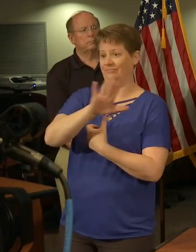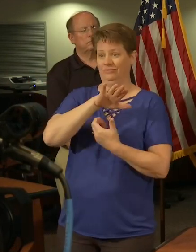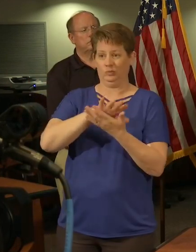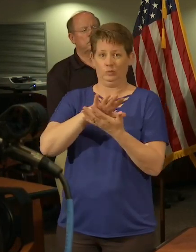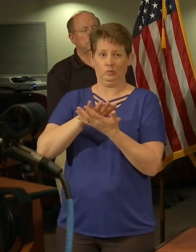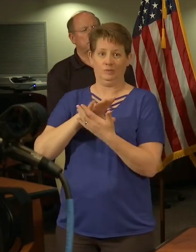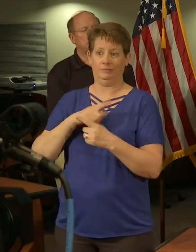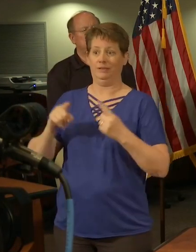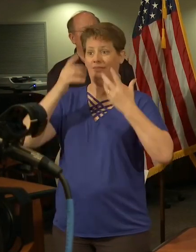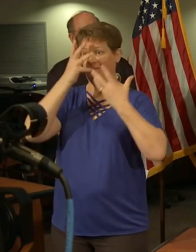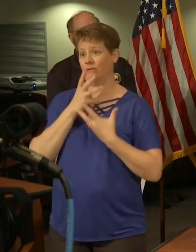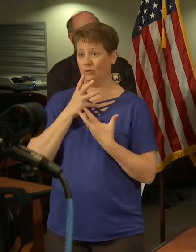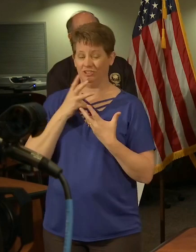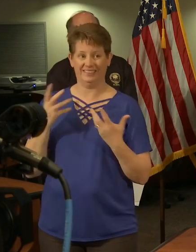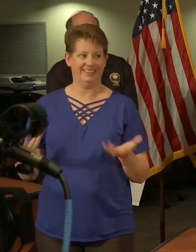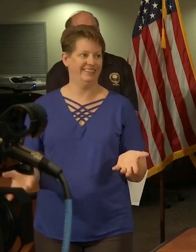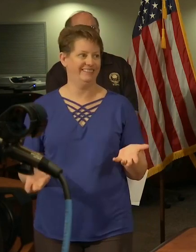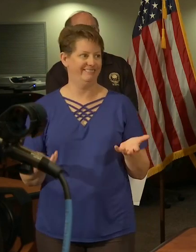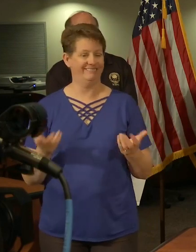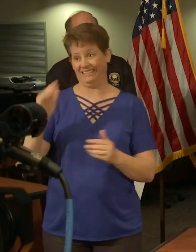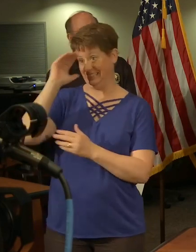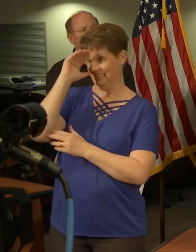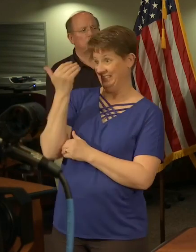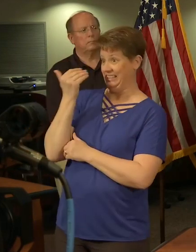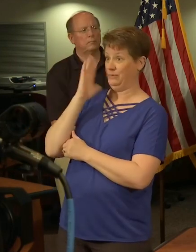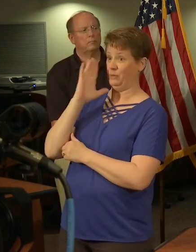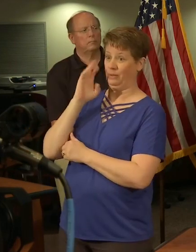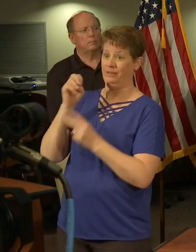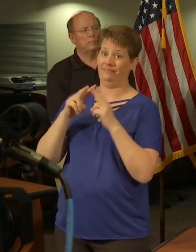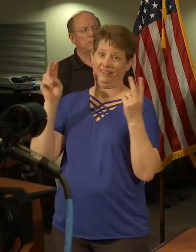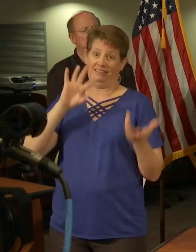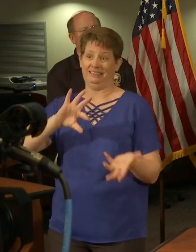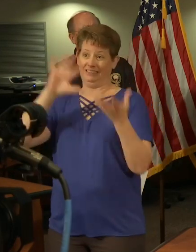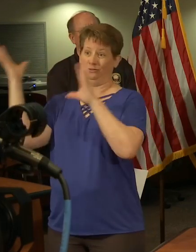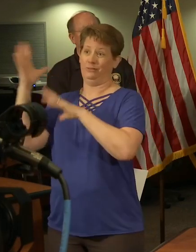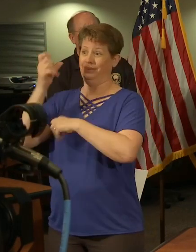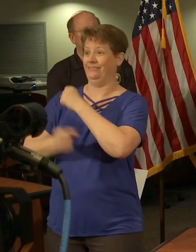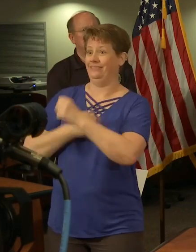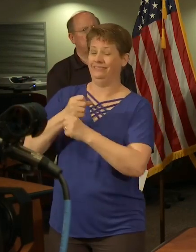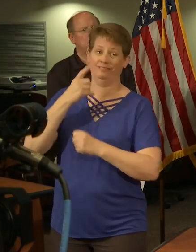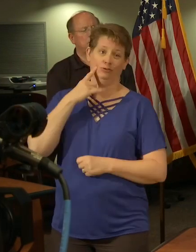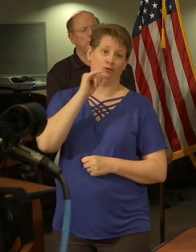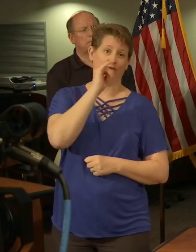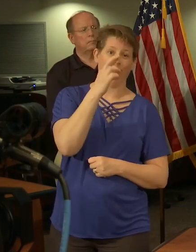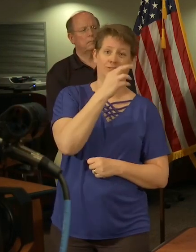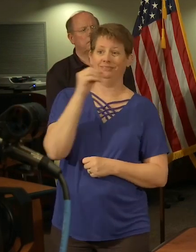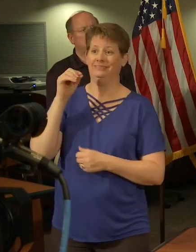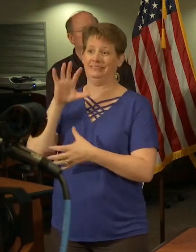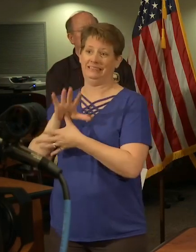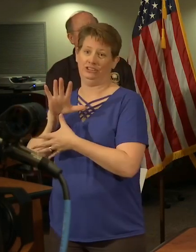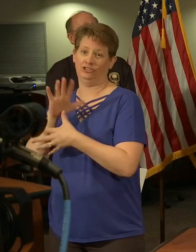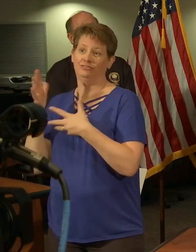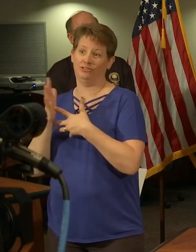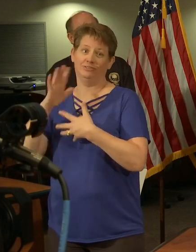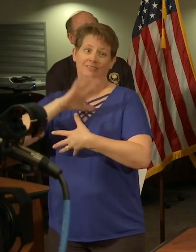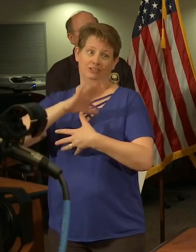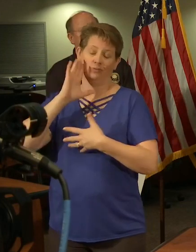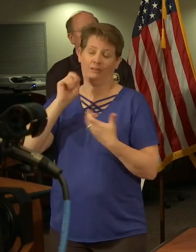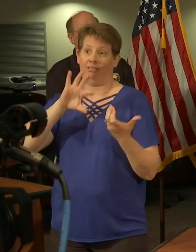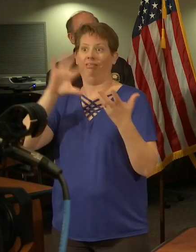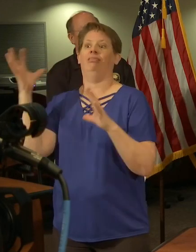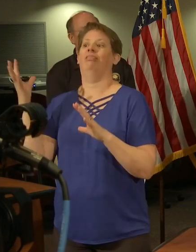but unfortunately, it appears it's going to be a very disruptive year for juniors and seniors particularly.